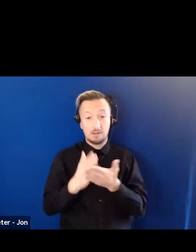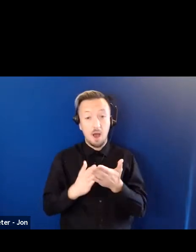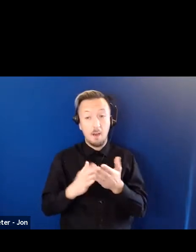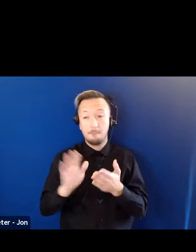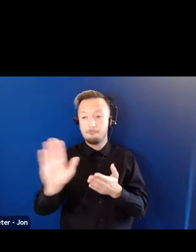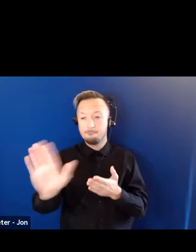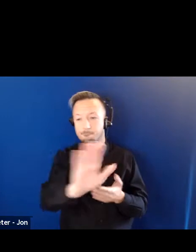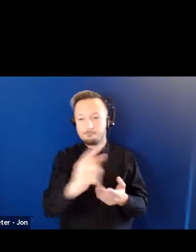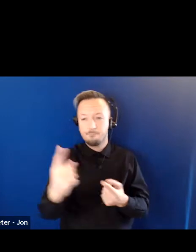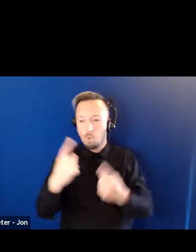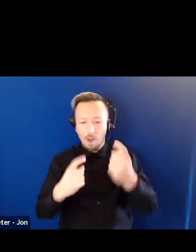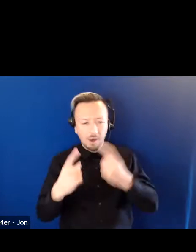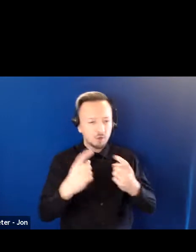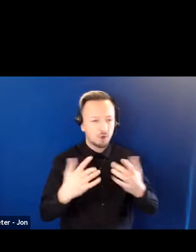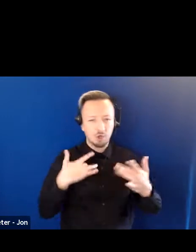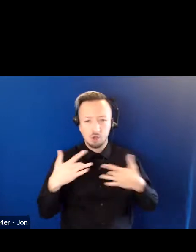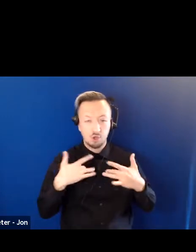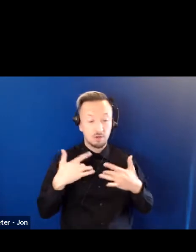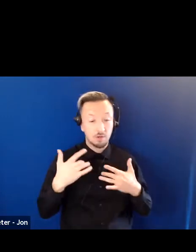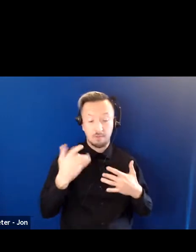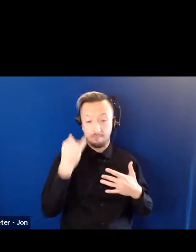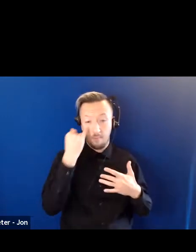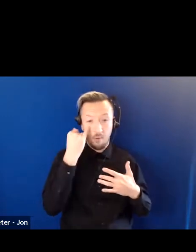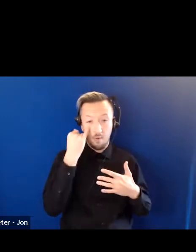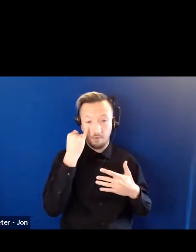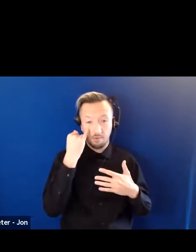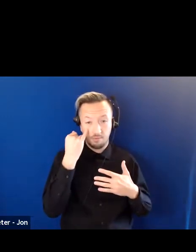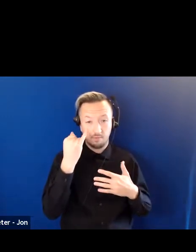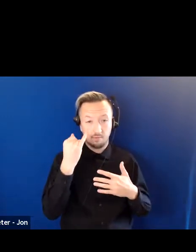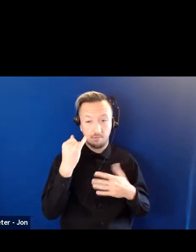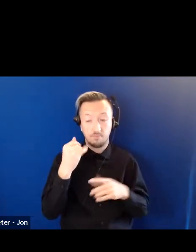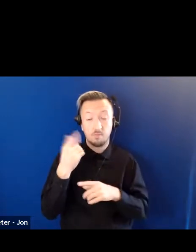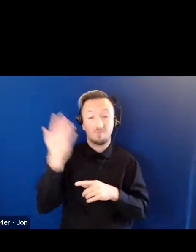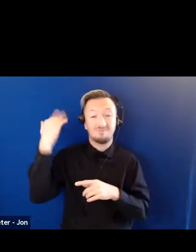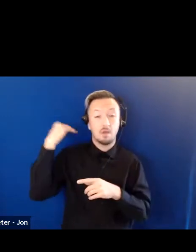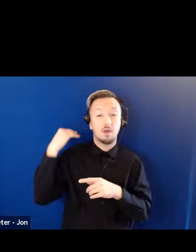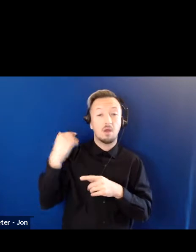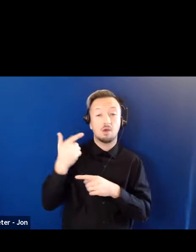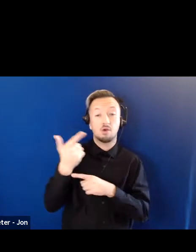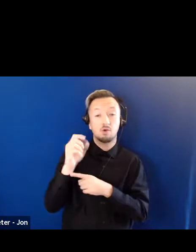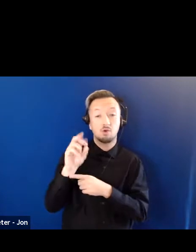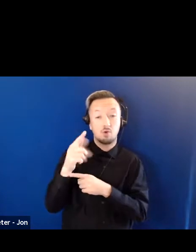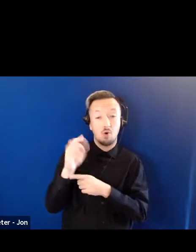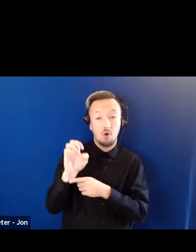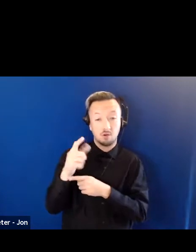concerns. When the situation of George Floyd, when that happened,